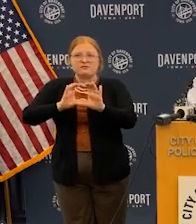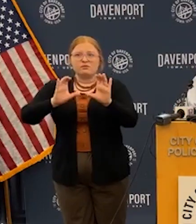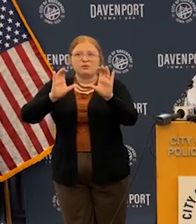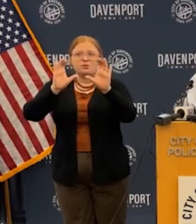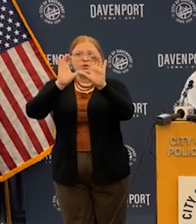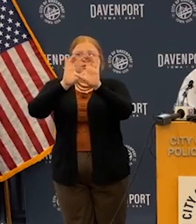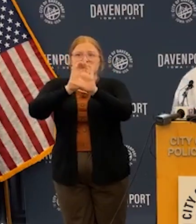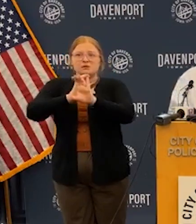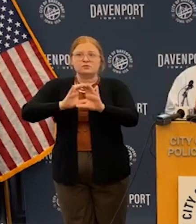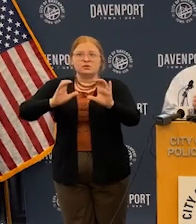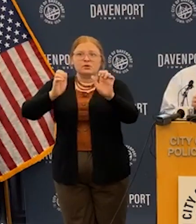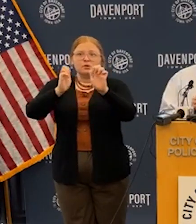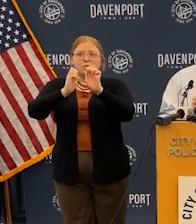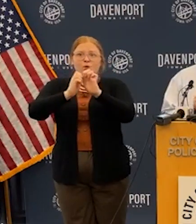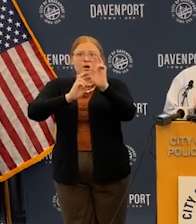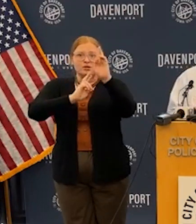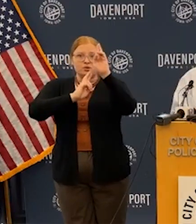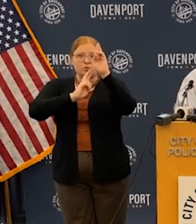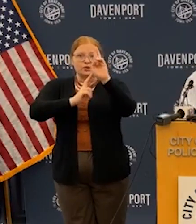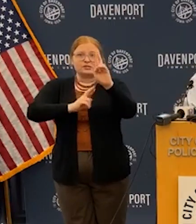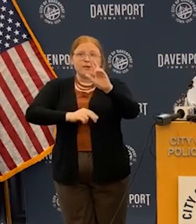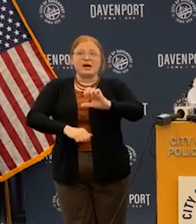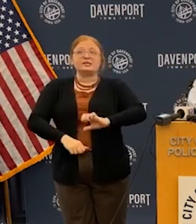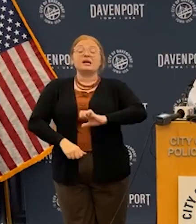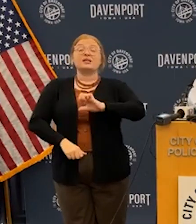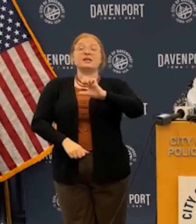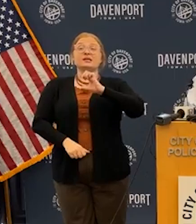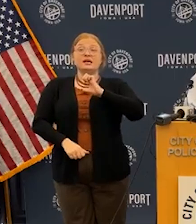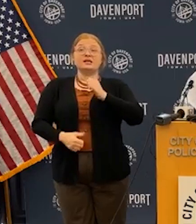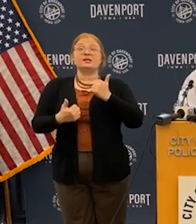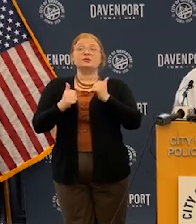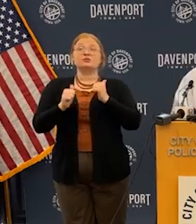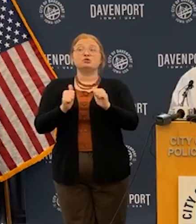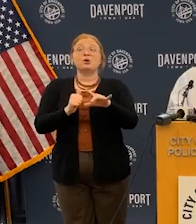find, if they are there, the remains of folks' loved ones.